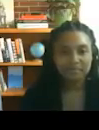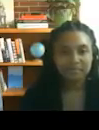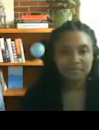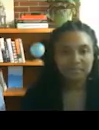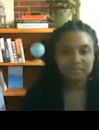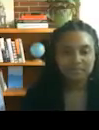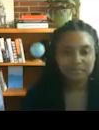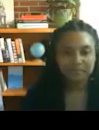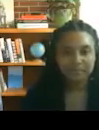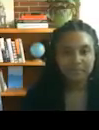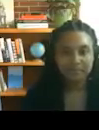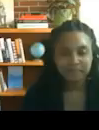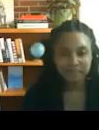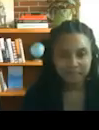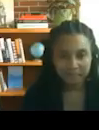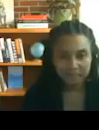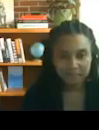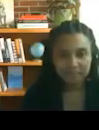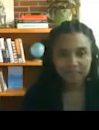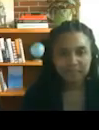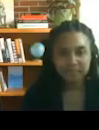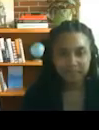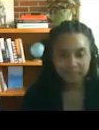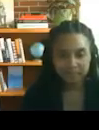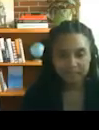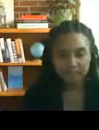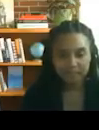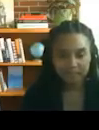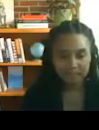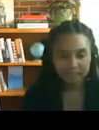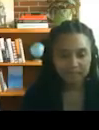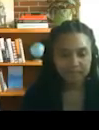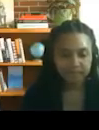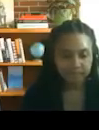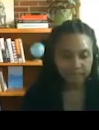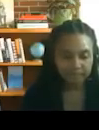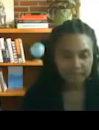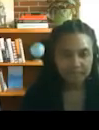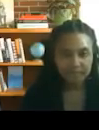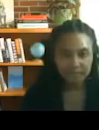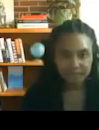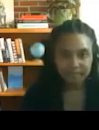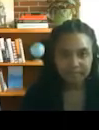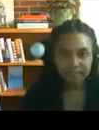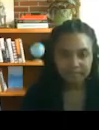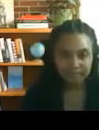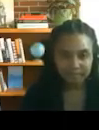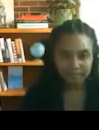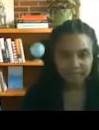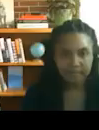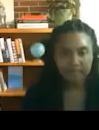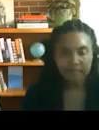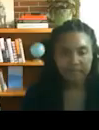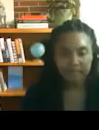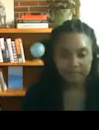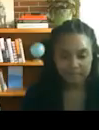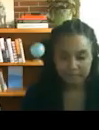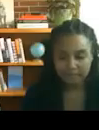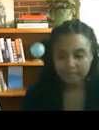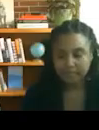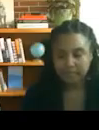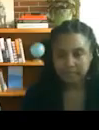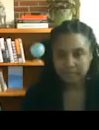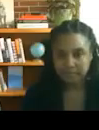of facial expressions that go along with our communication. Sign language allows modification of the primary